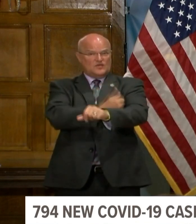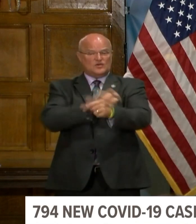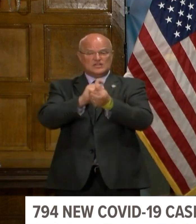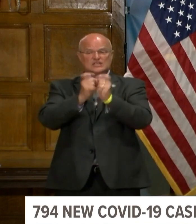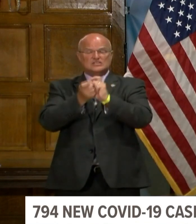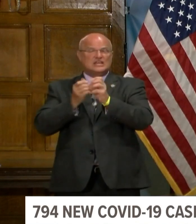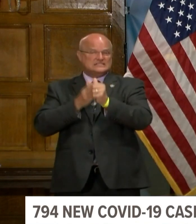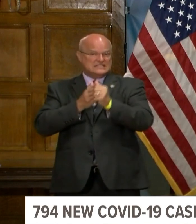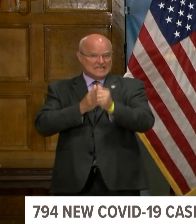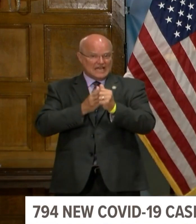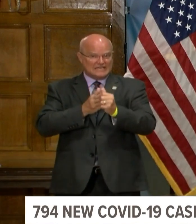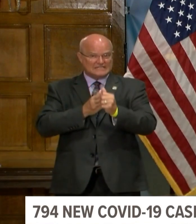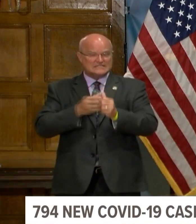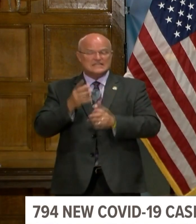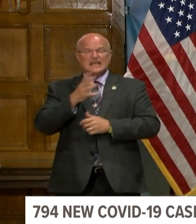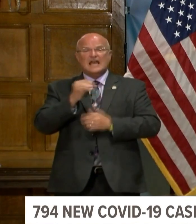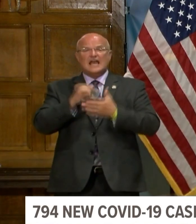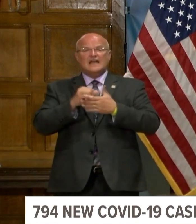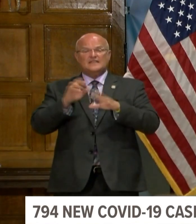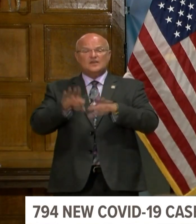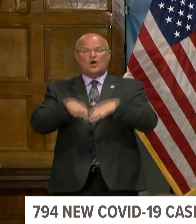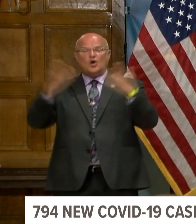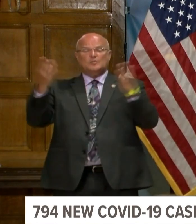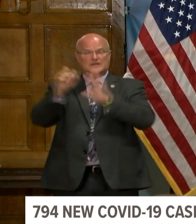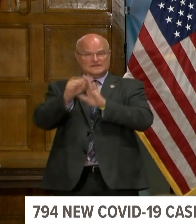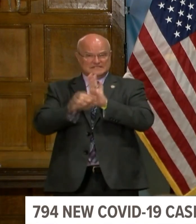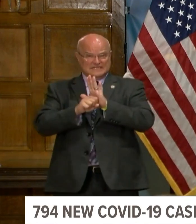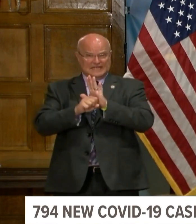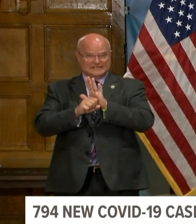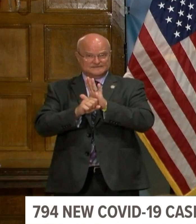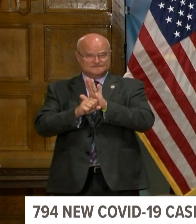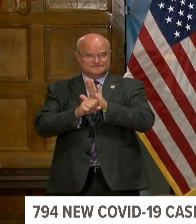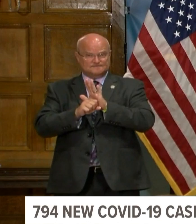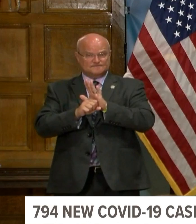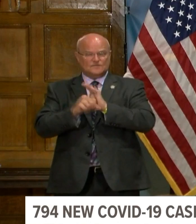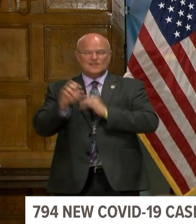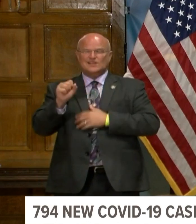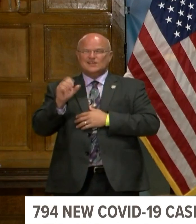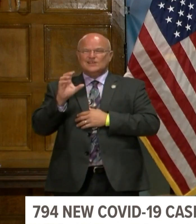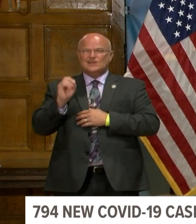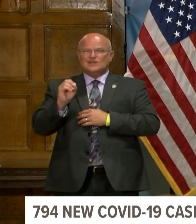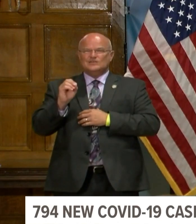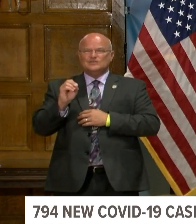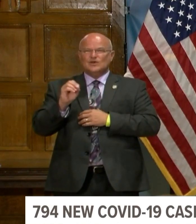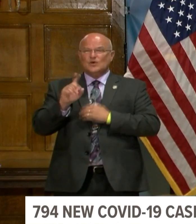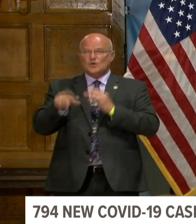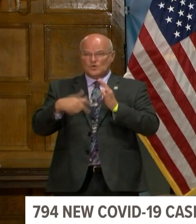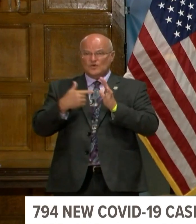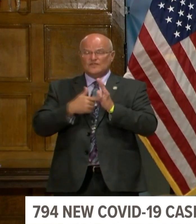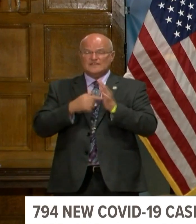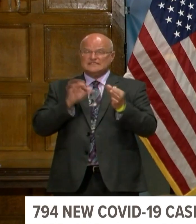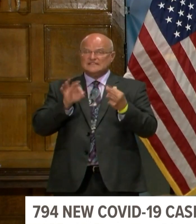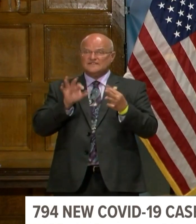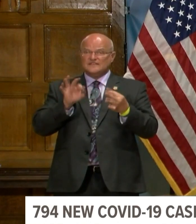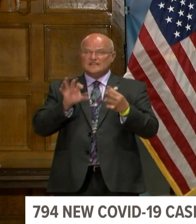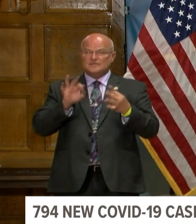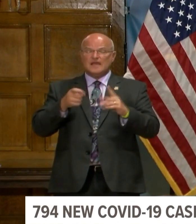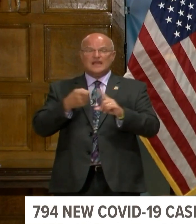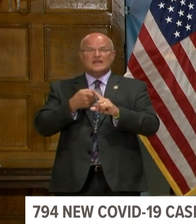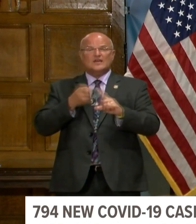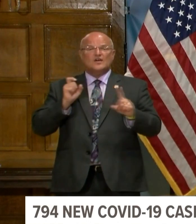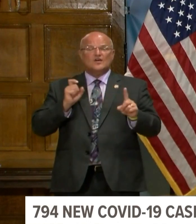changing guidance, and the reopening of the state. And so, this is feedback